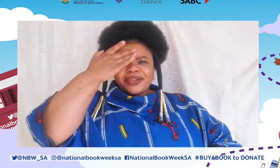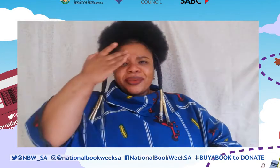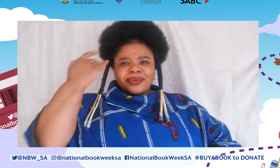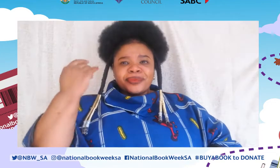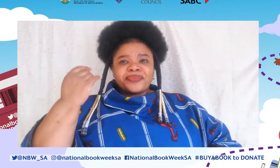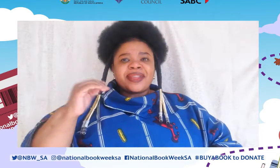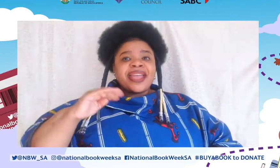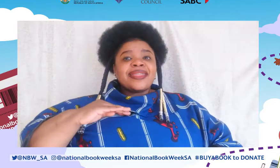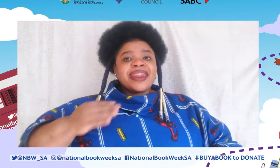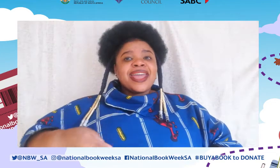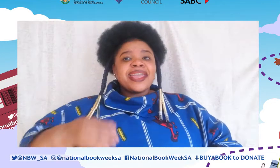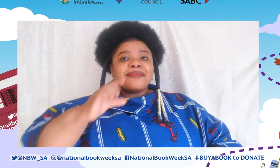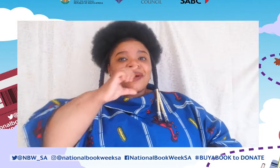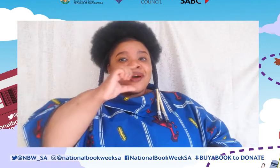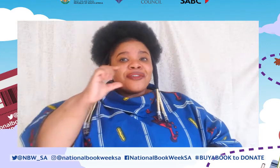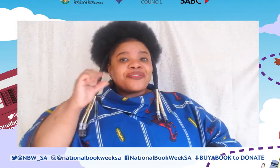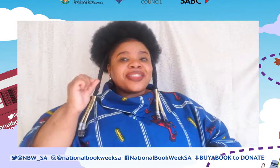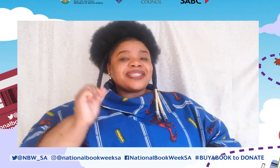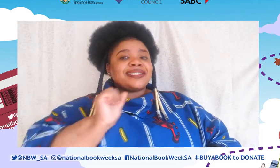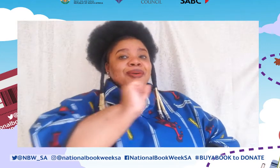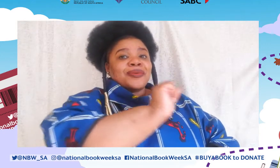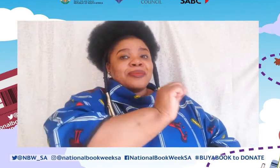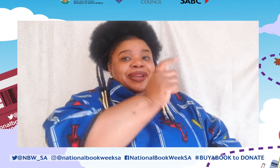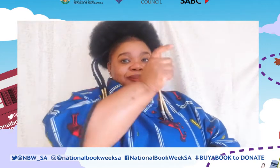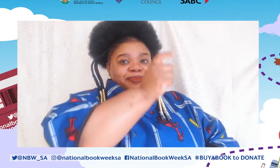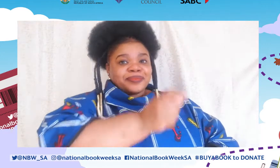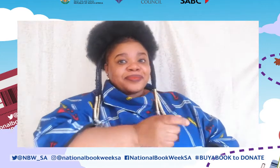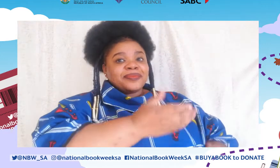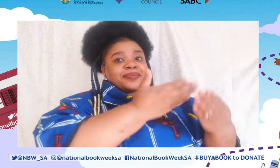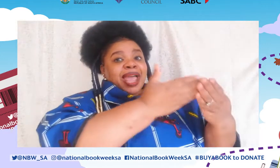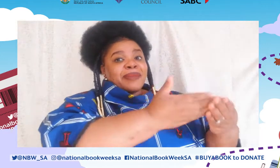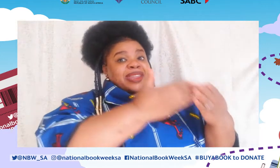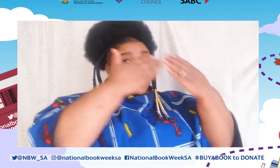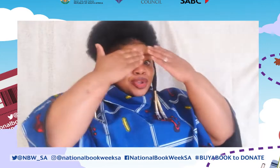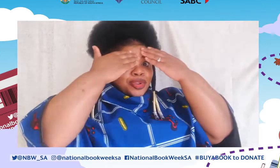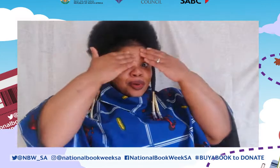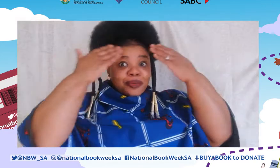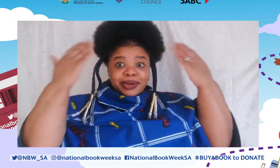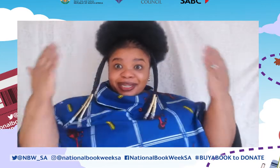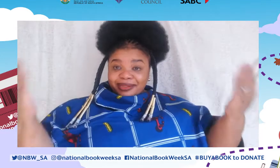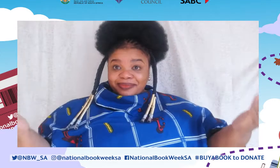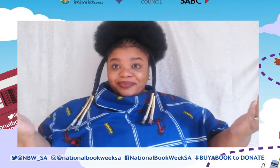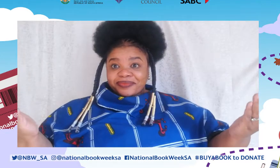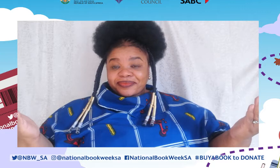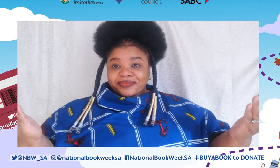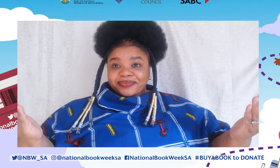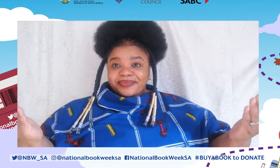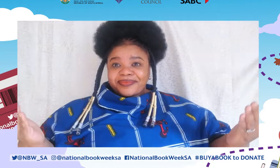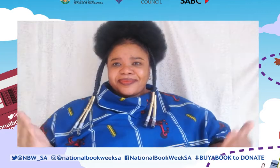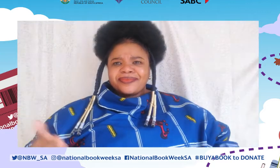Nobody knew the name of this woman. I mean, nobody.